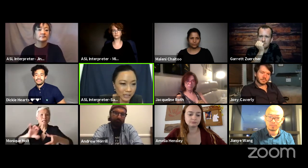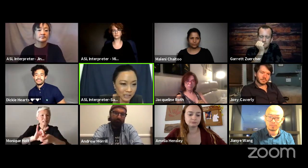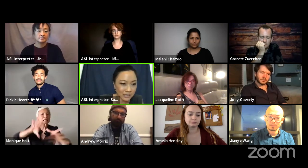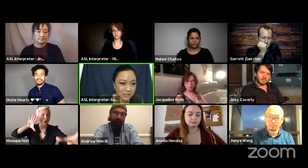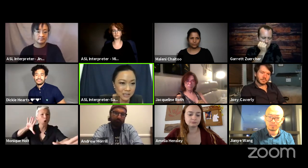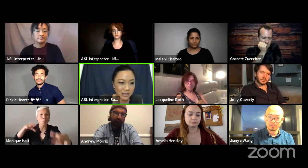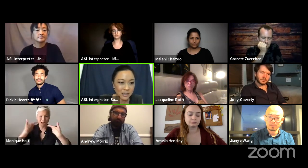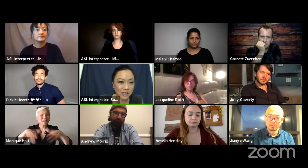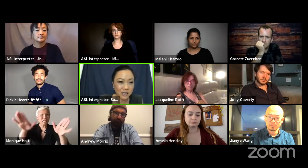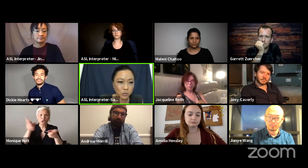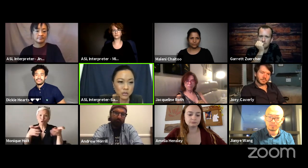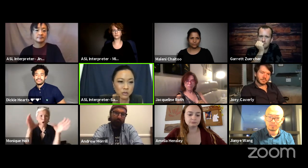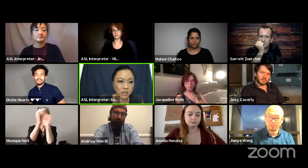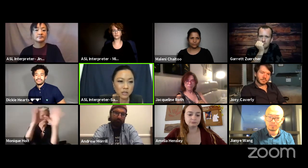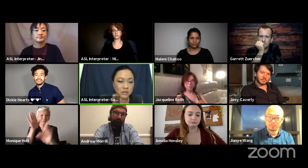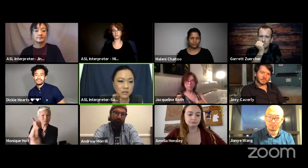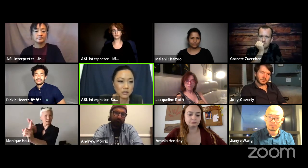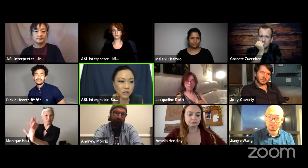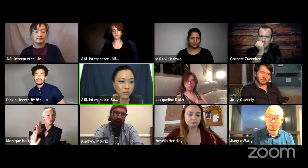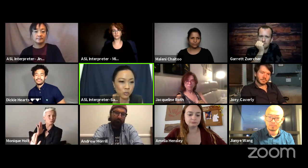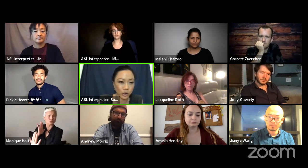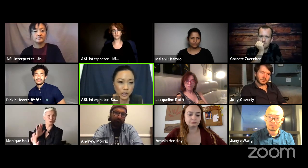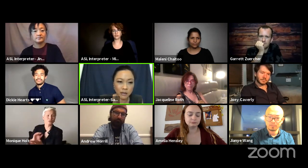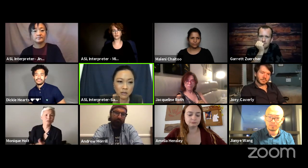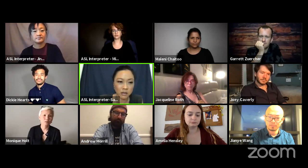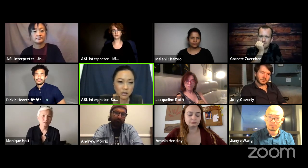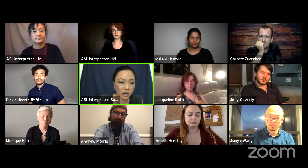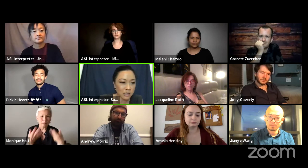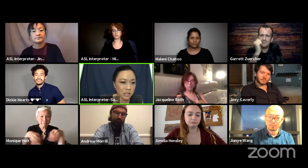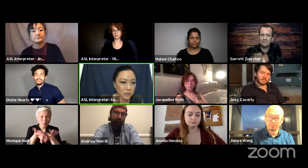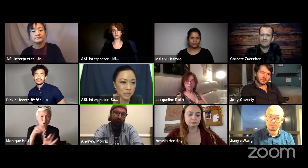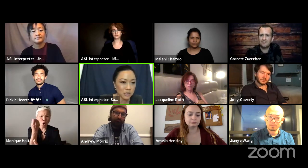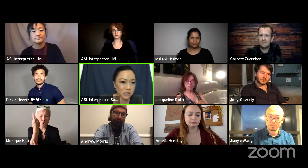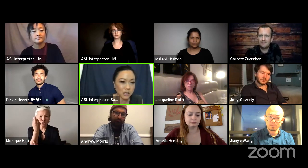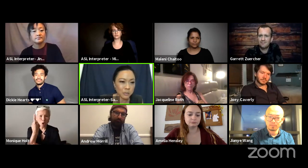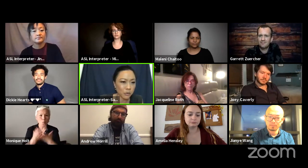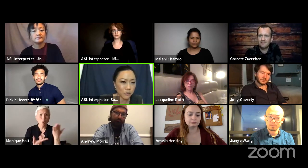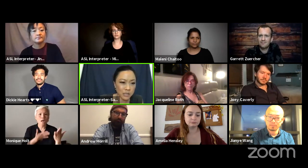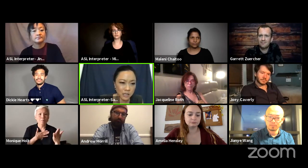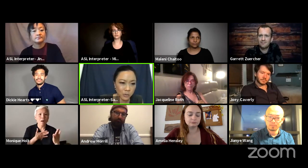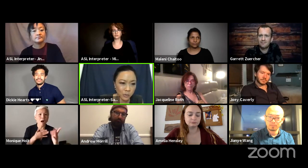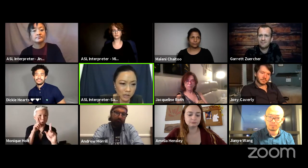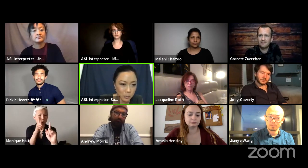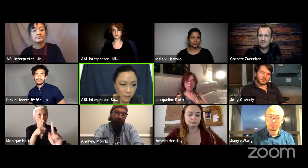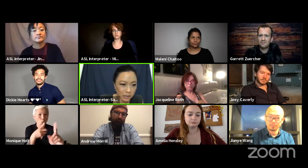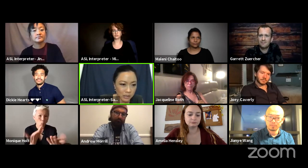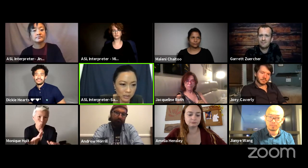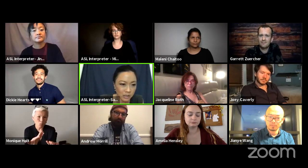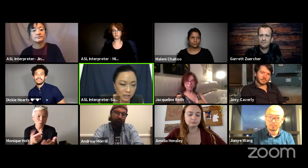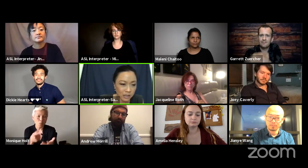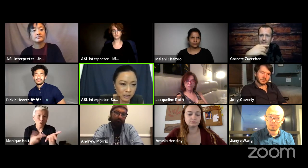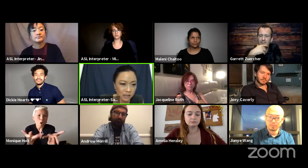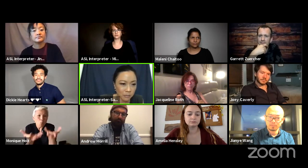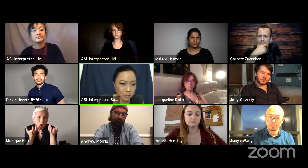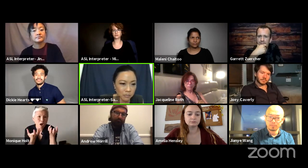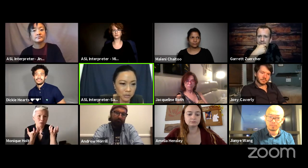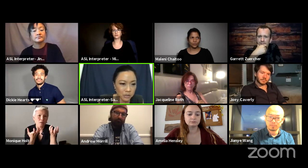yet. We're still kind of, you know, working out a lot of the concepts. No offense to anyone else, but I think understanding